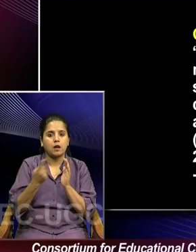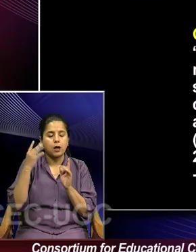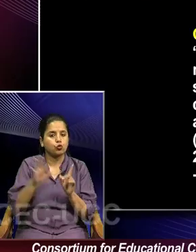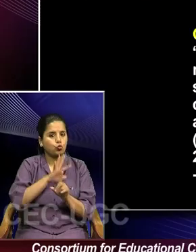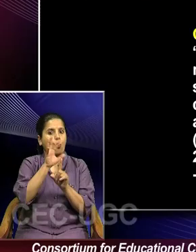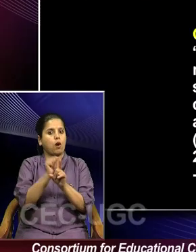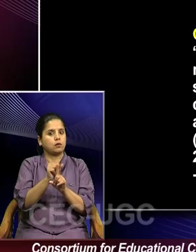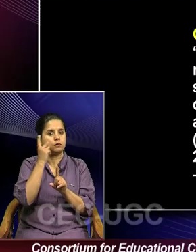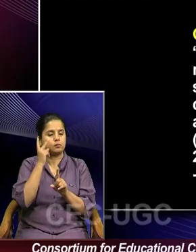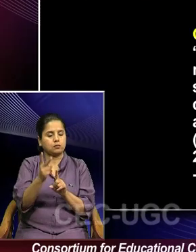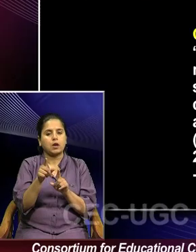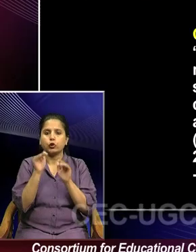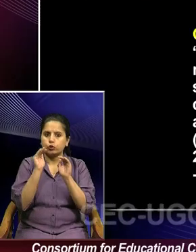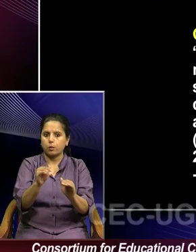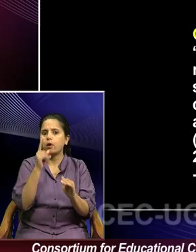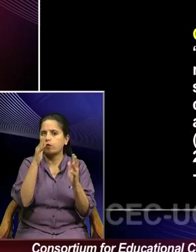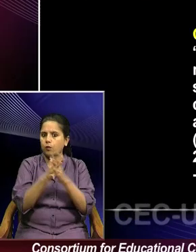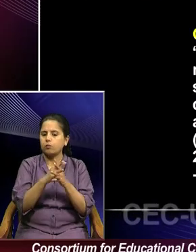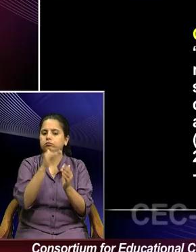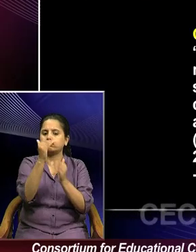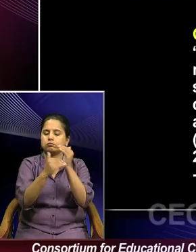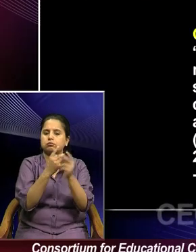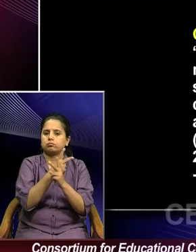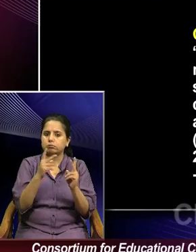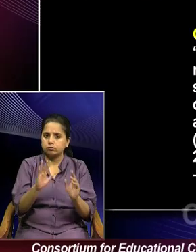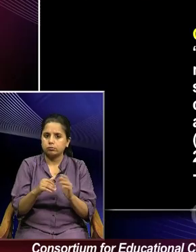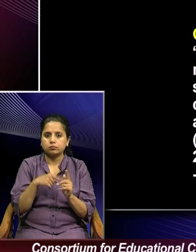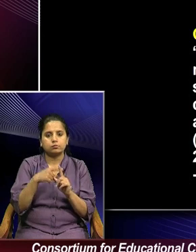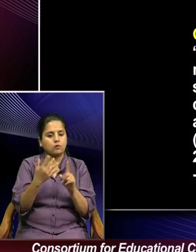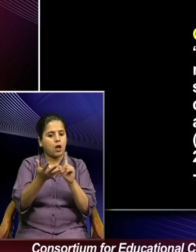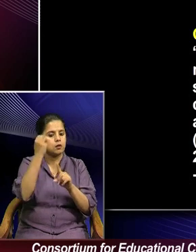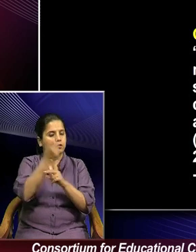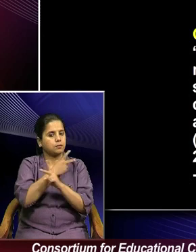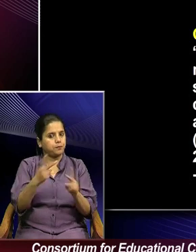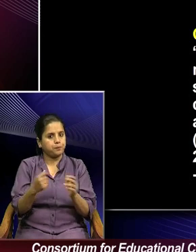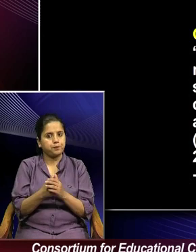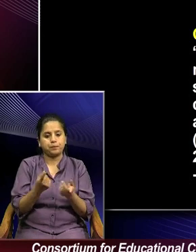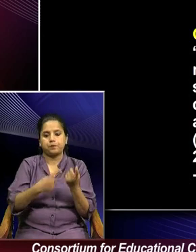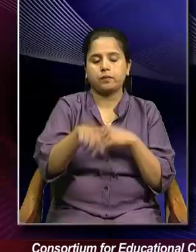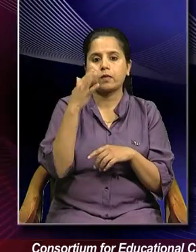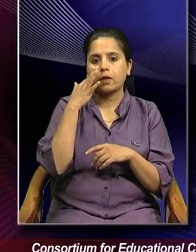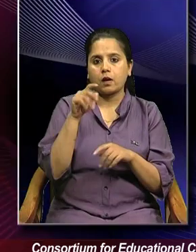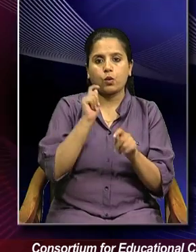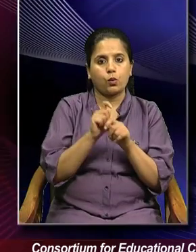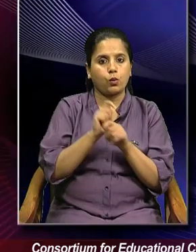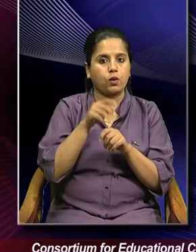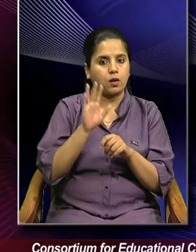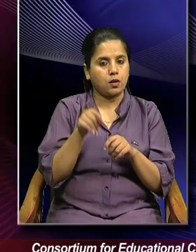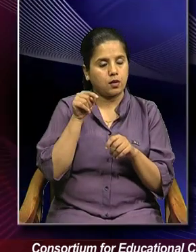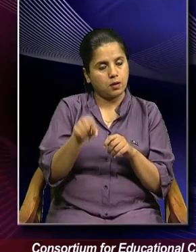cultures support women's developments and achievements. Reading from the important work by Linus and